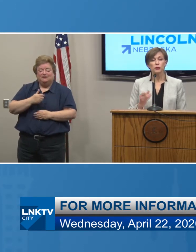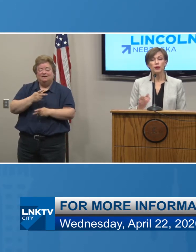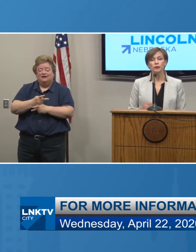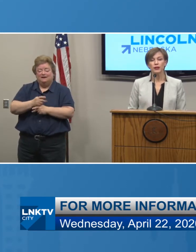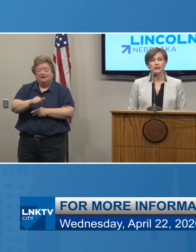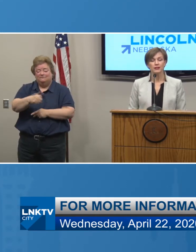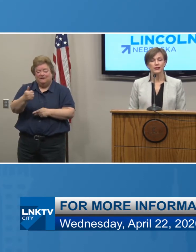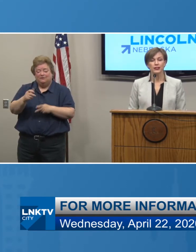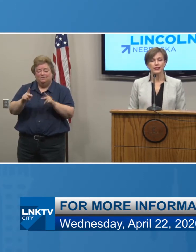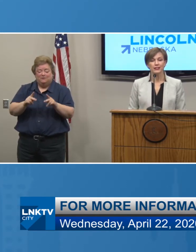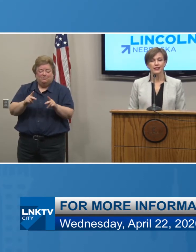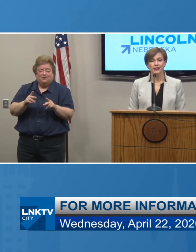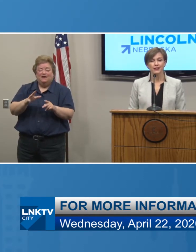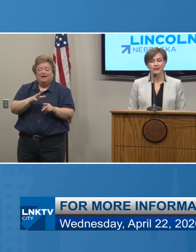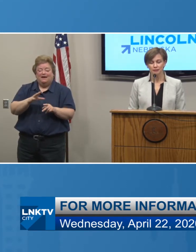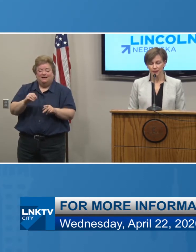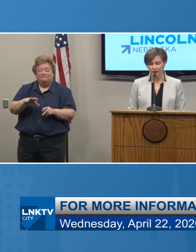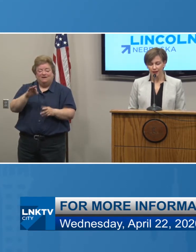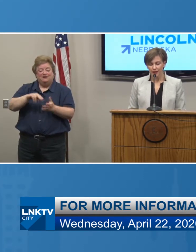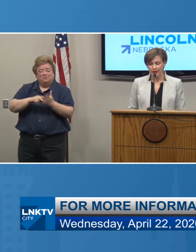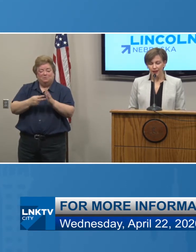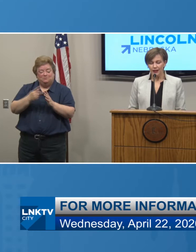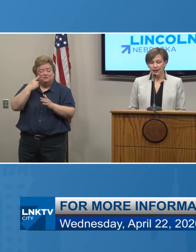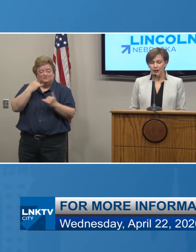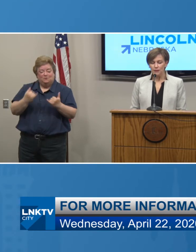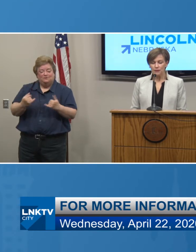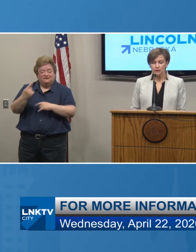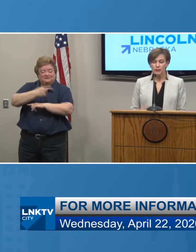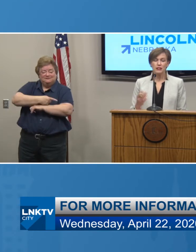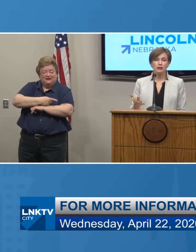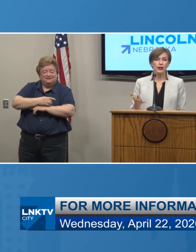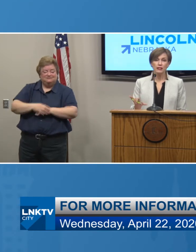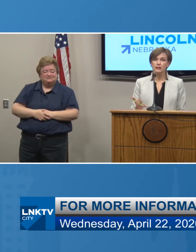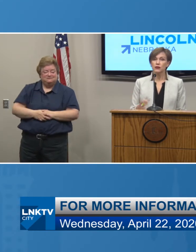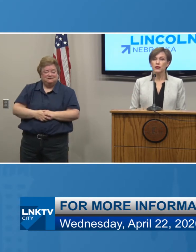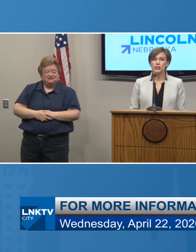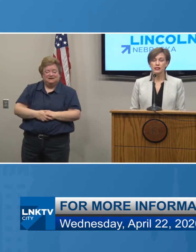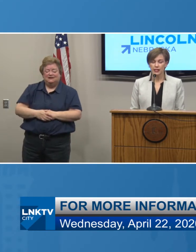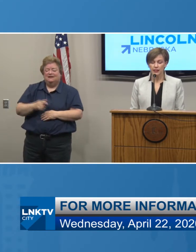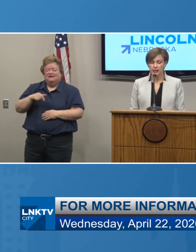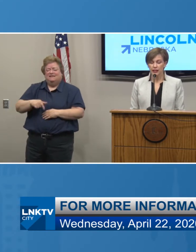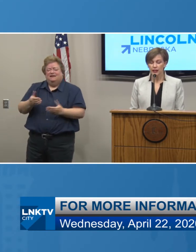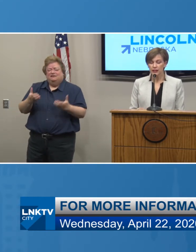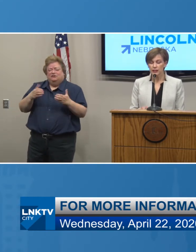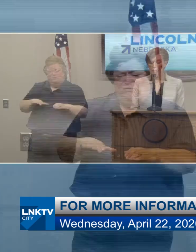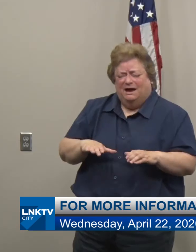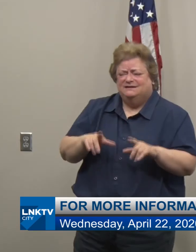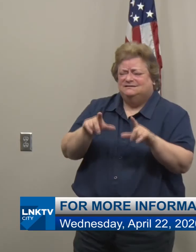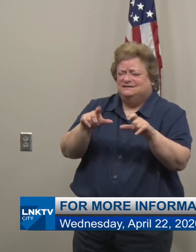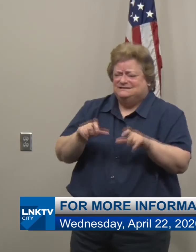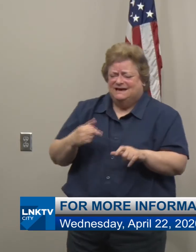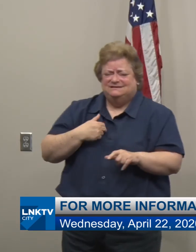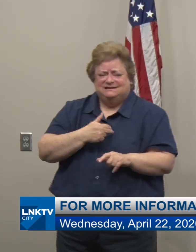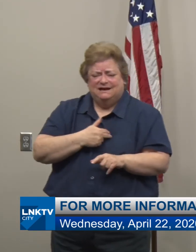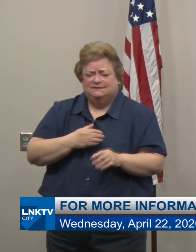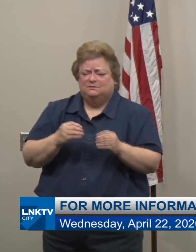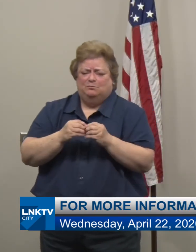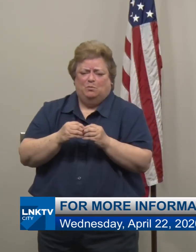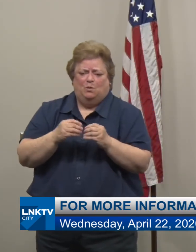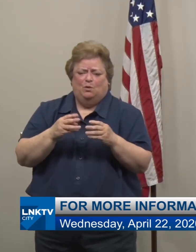find a little more purpose during these days. This crisis, of course, is testing us in more ways than